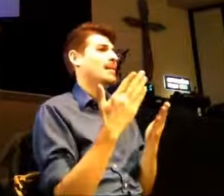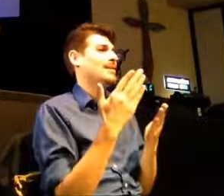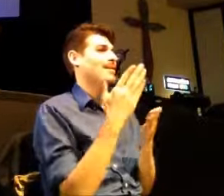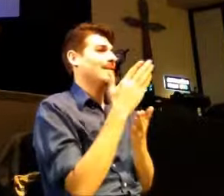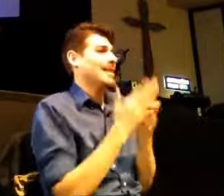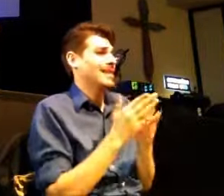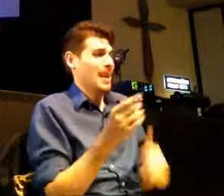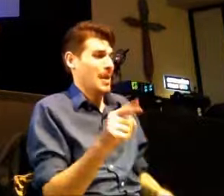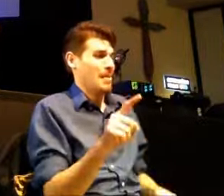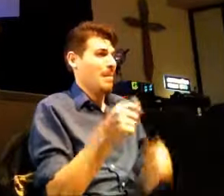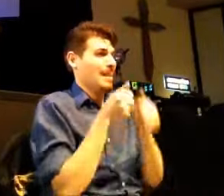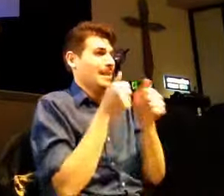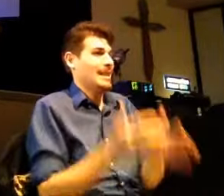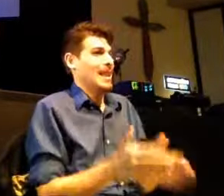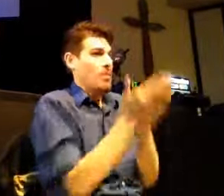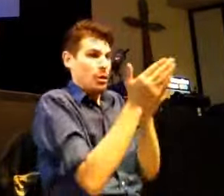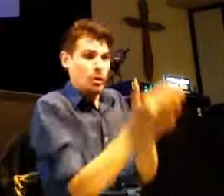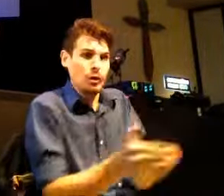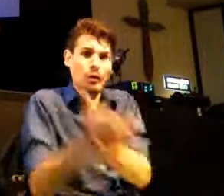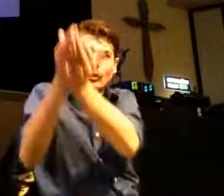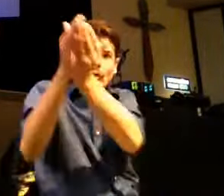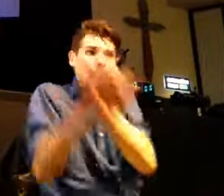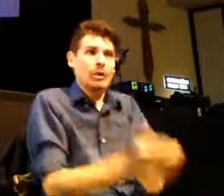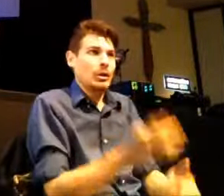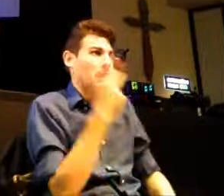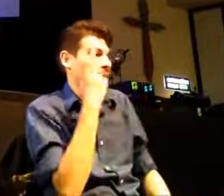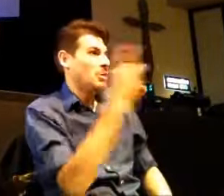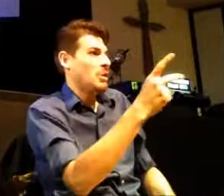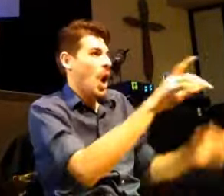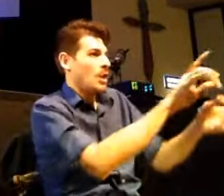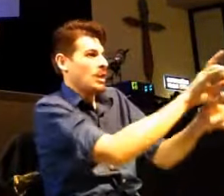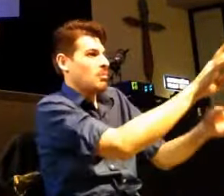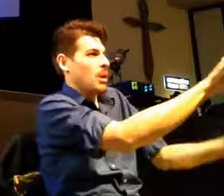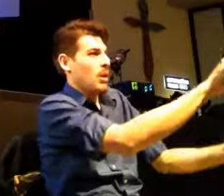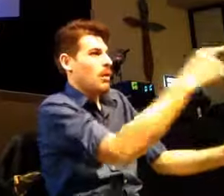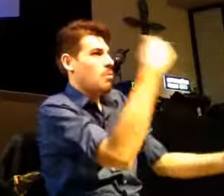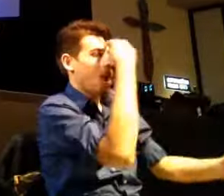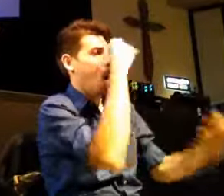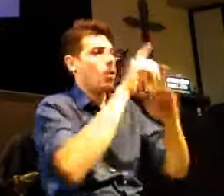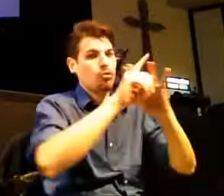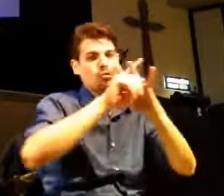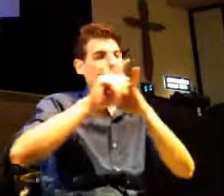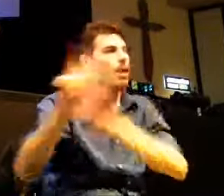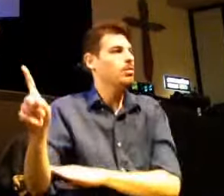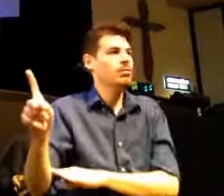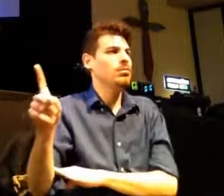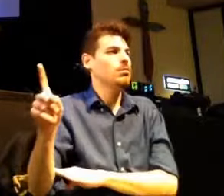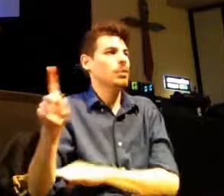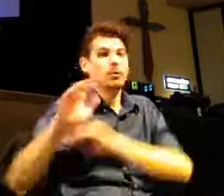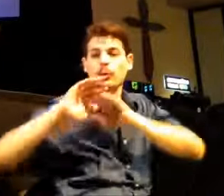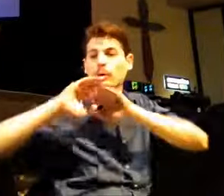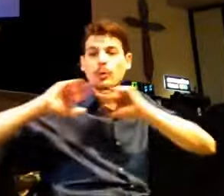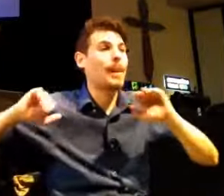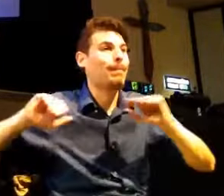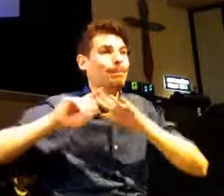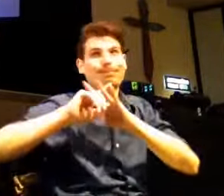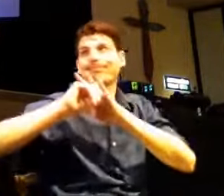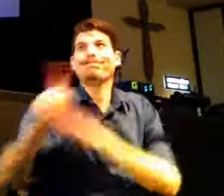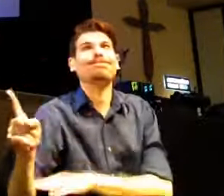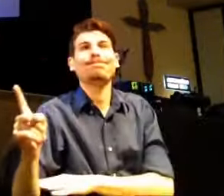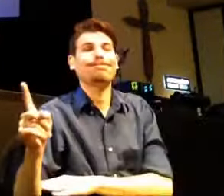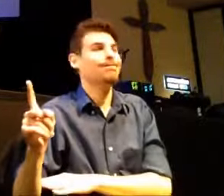opposite direction of the ghostly guy that's walking on the water towards us. In those moments where you're struggling,